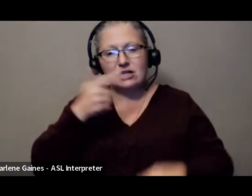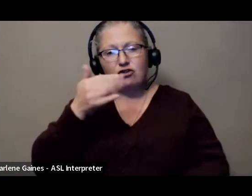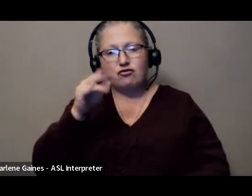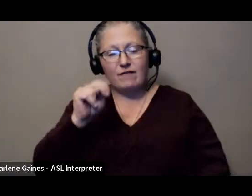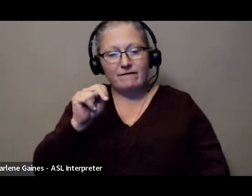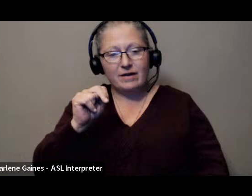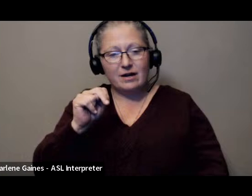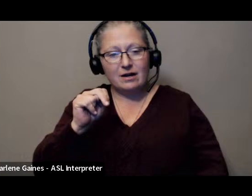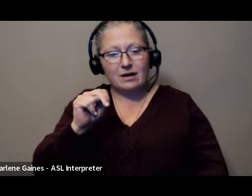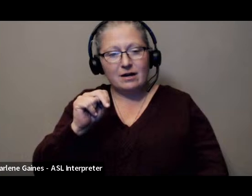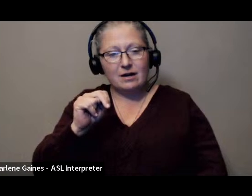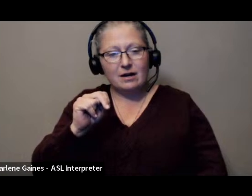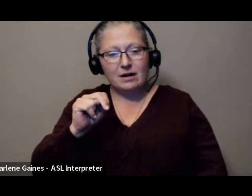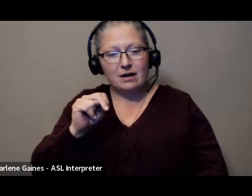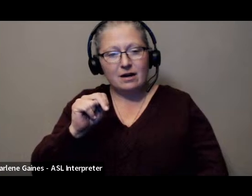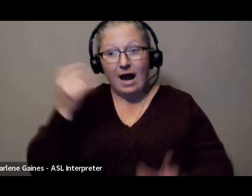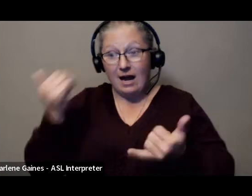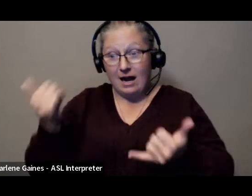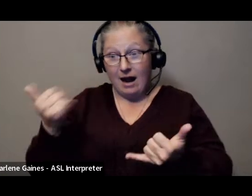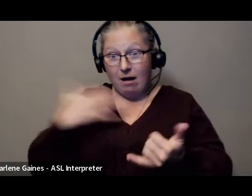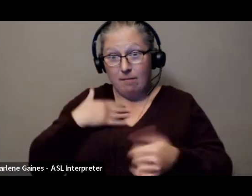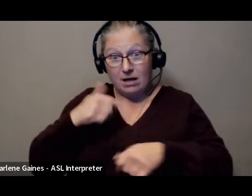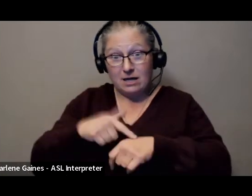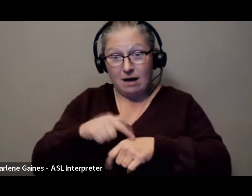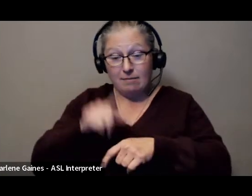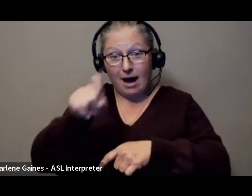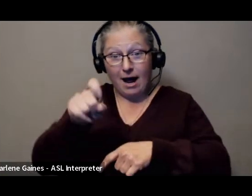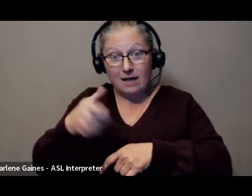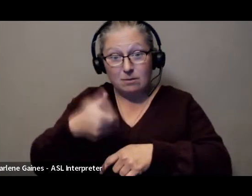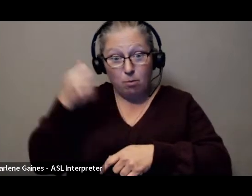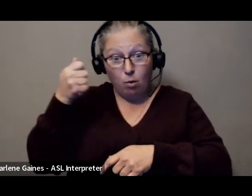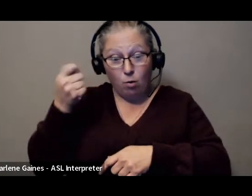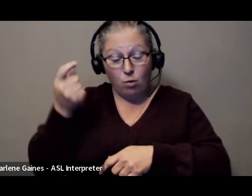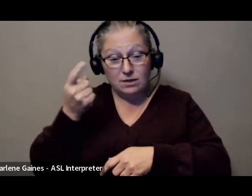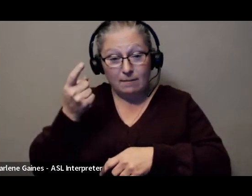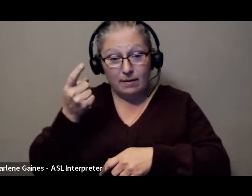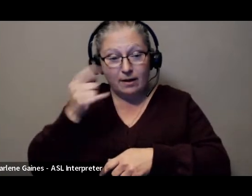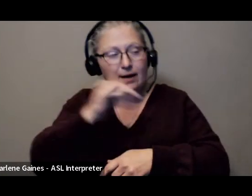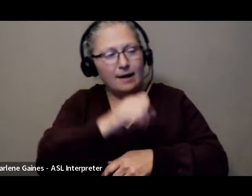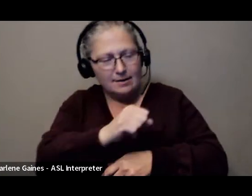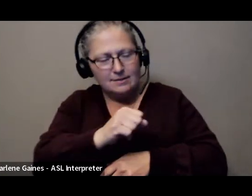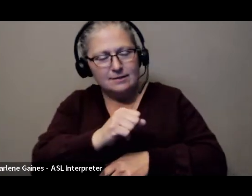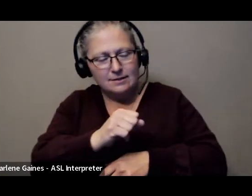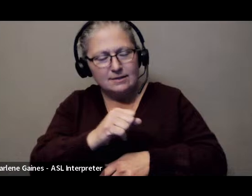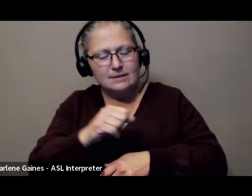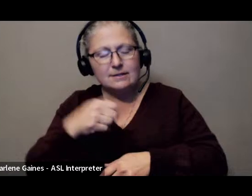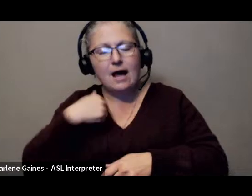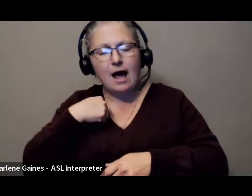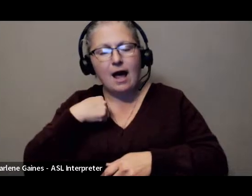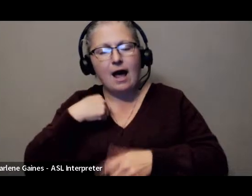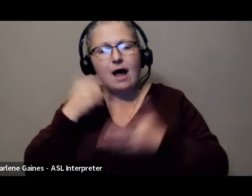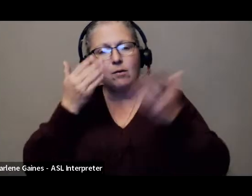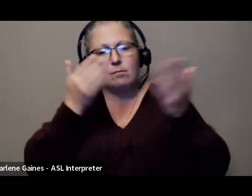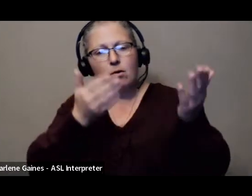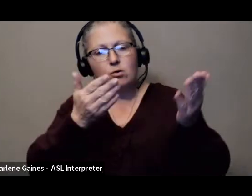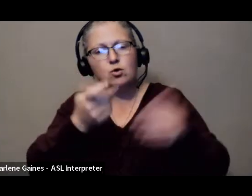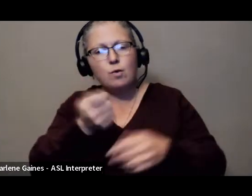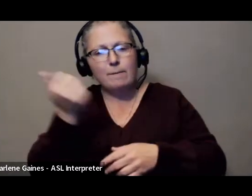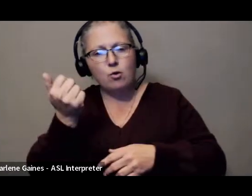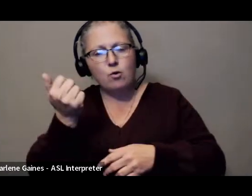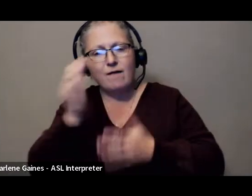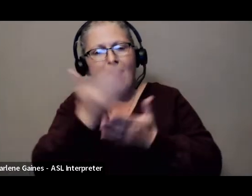Griffin. I mean, Is now when I ask to pull something? Yes. Okay. I move that we